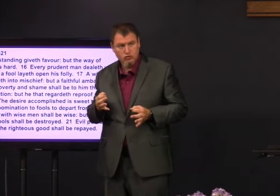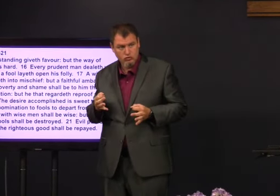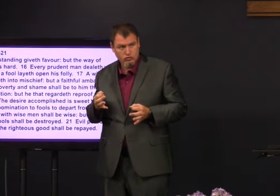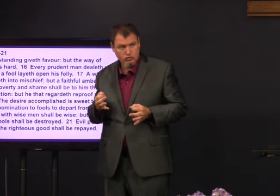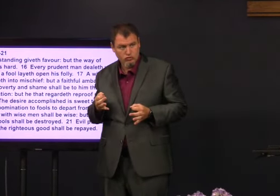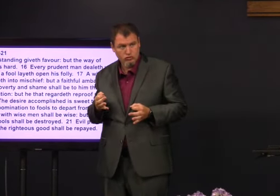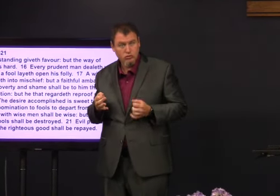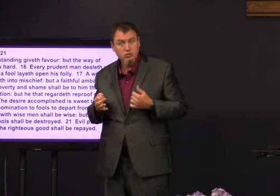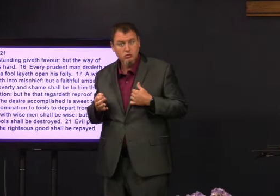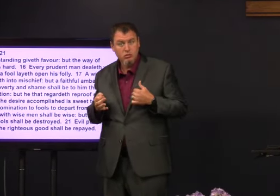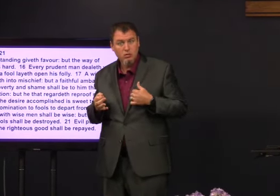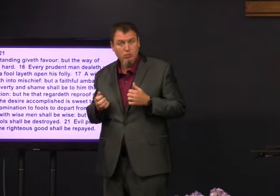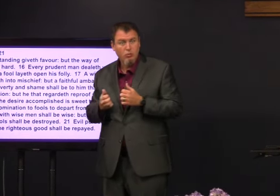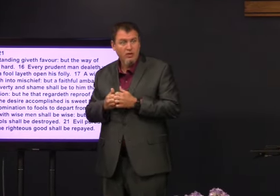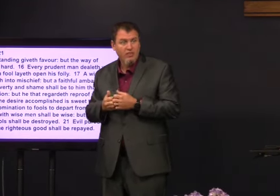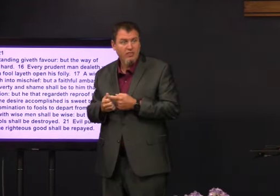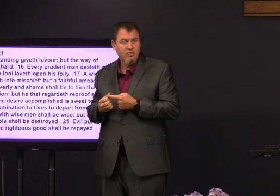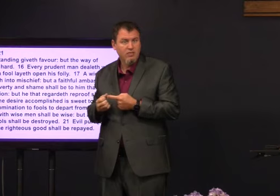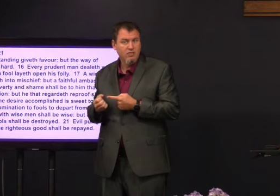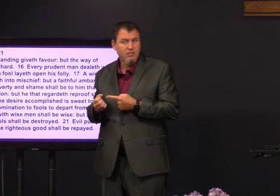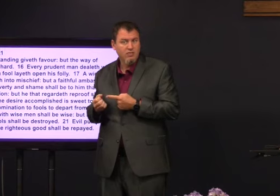You'll make dumb decisions.